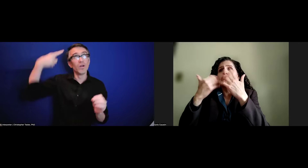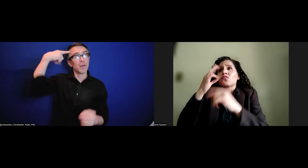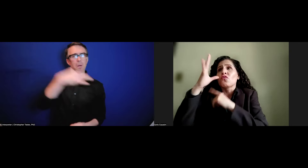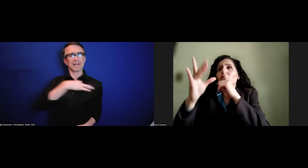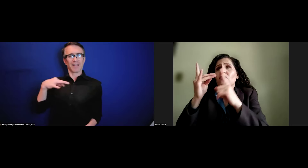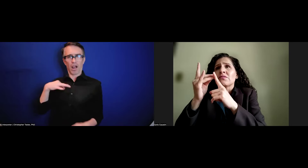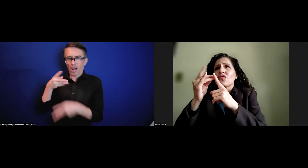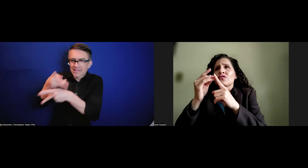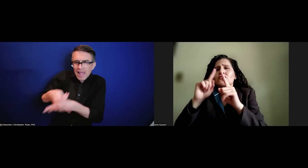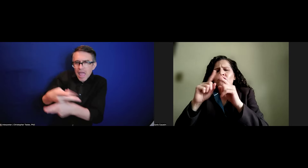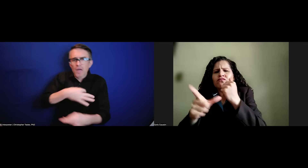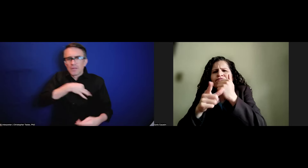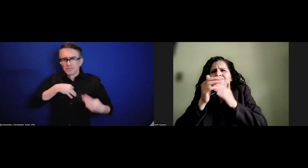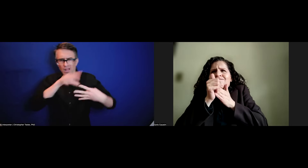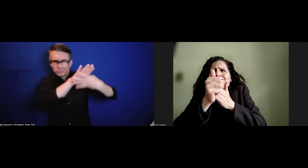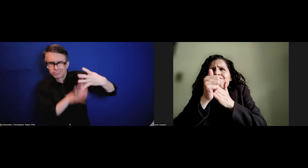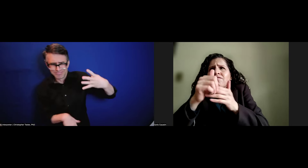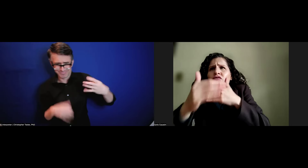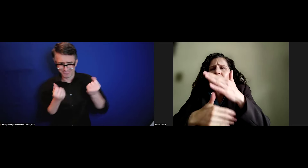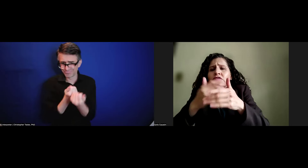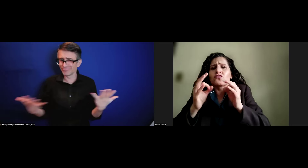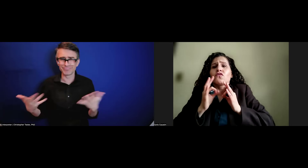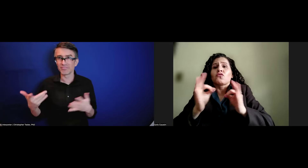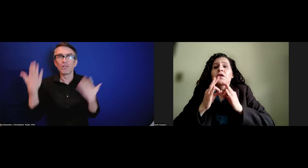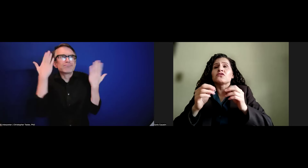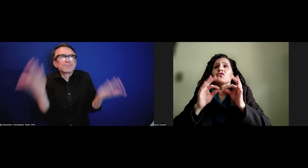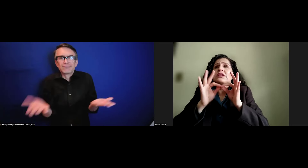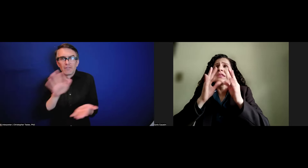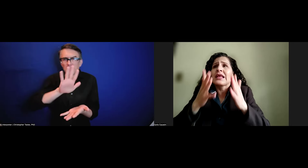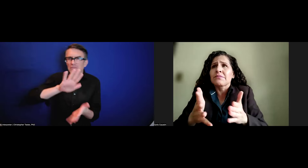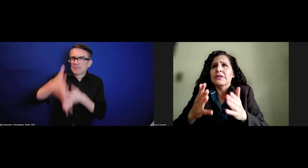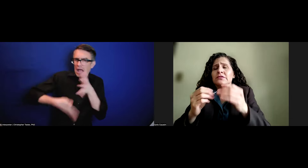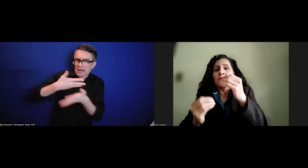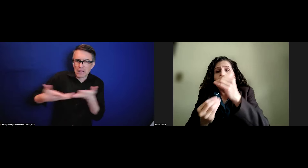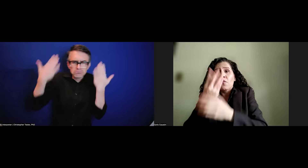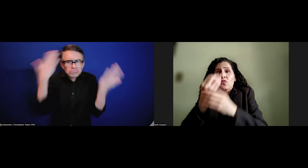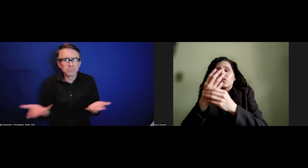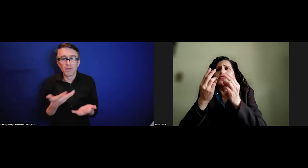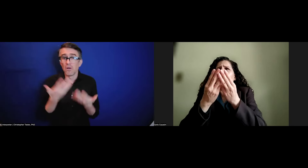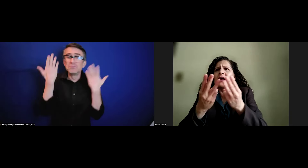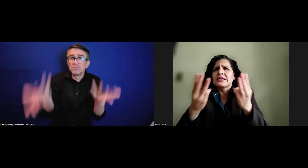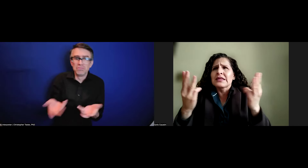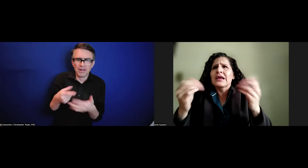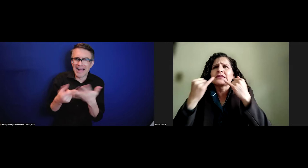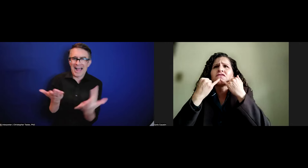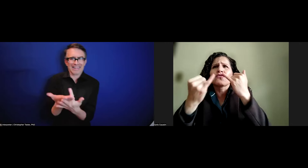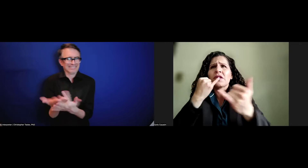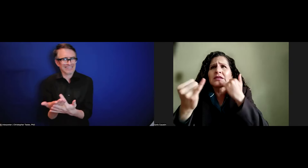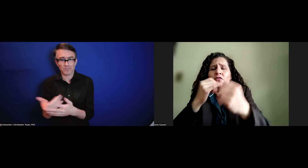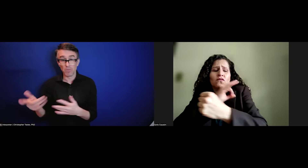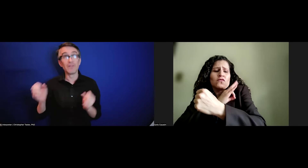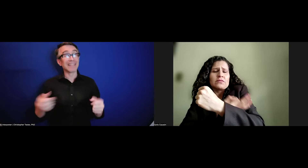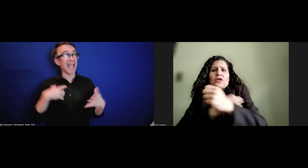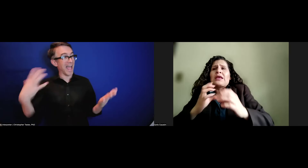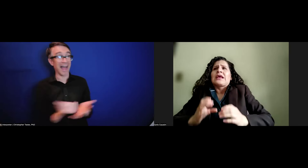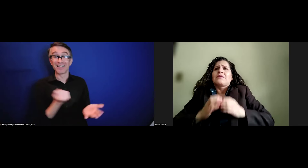en access, día in de their la defense of comunidad sorda justice, como of mujeres health, sordas. and many more Entonces, topics. los líderes estamos yendo formando, estamos buscando